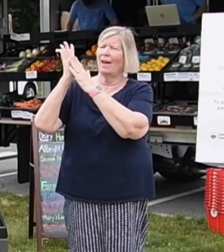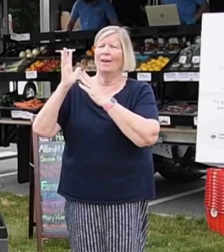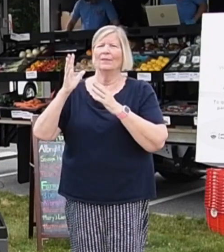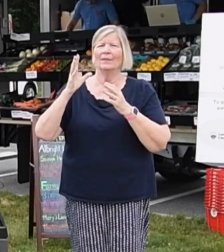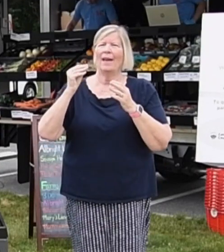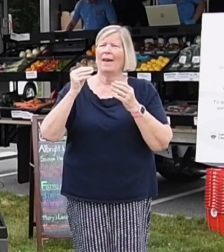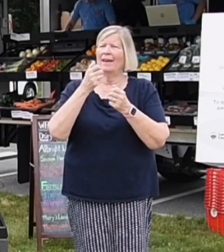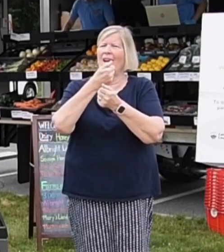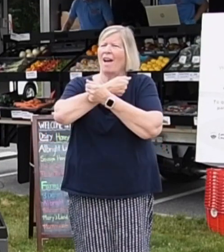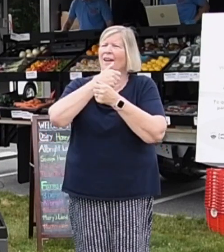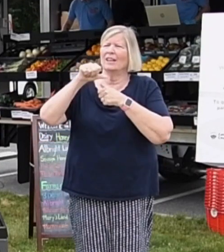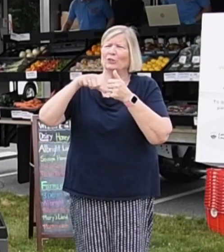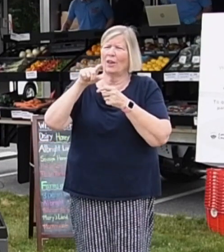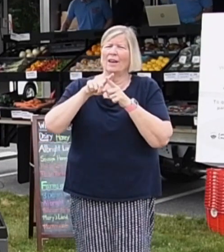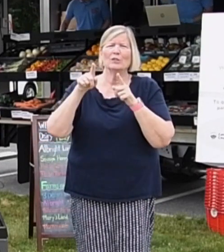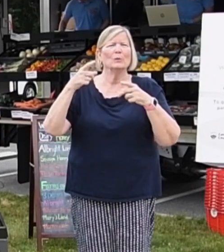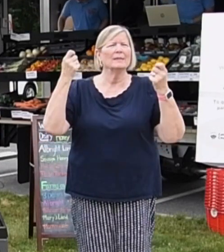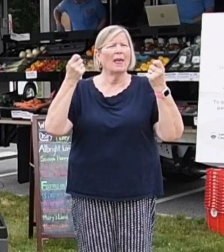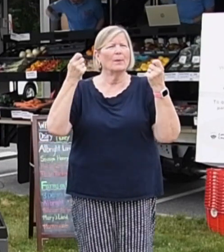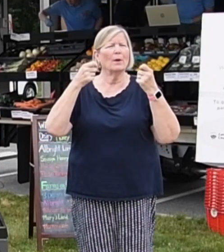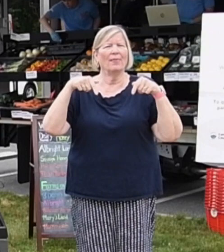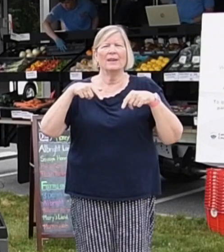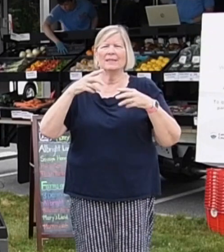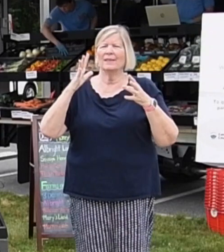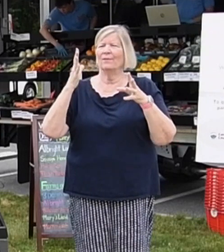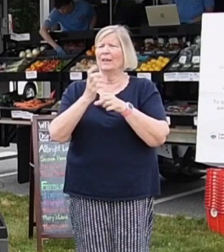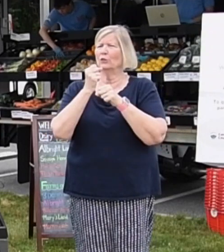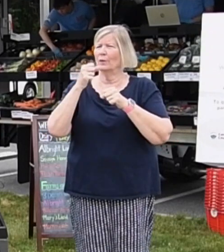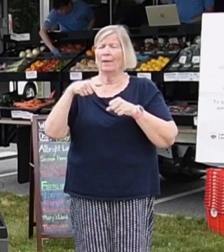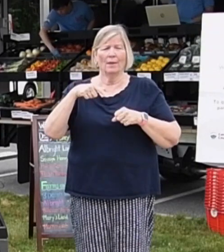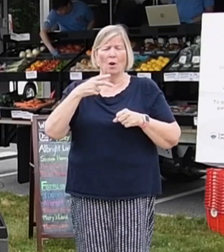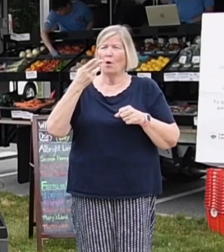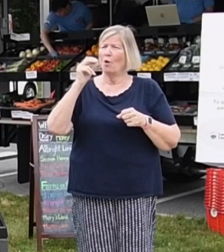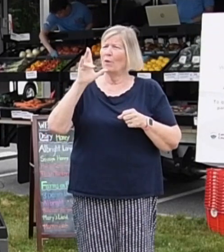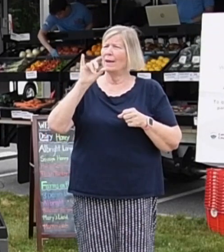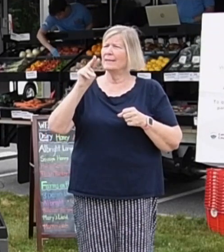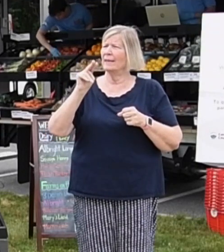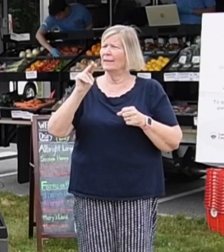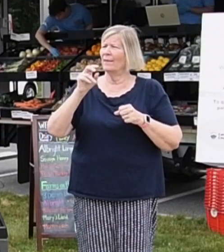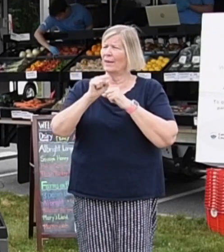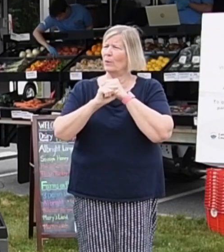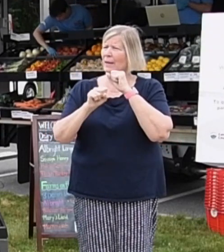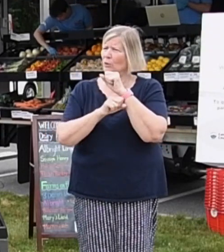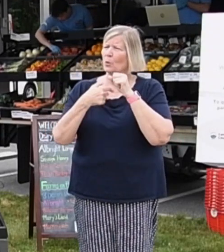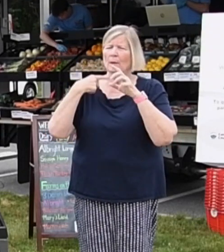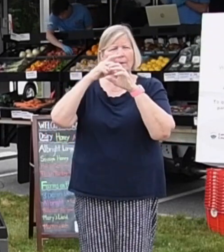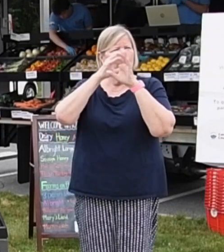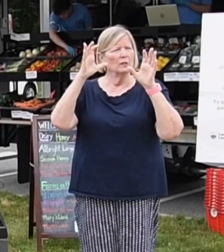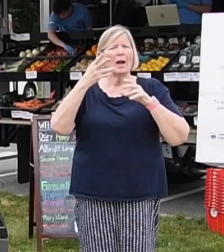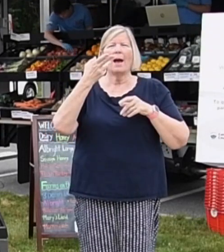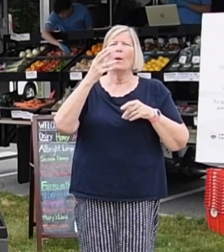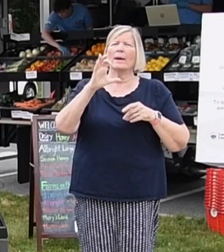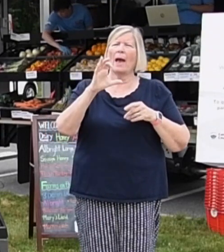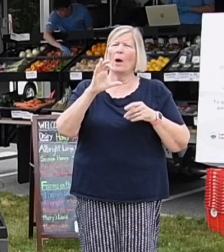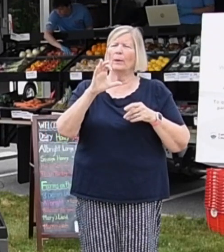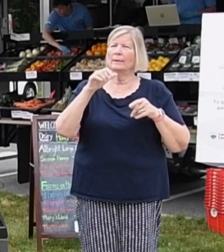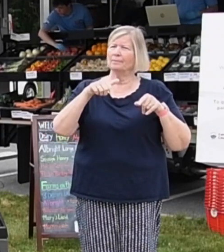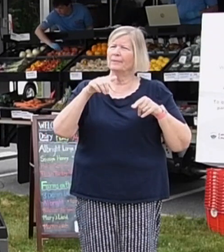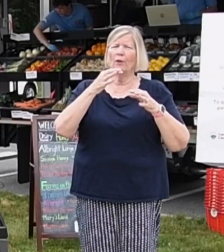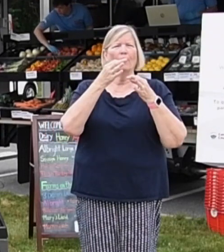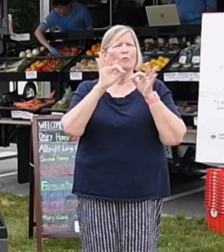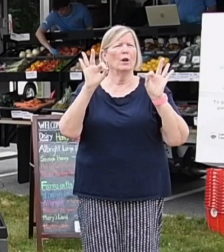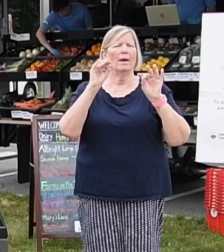we celebrate this victory. The Horizon Foundation, we envision with all of you a Howard County that is free